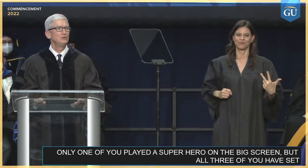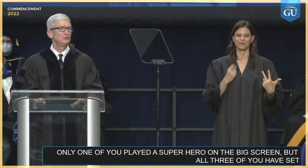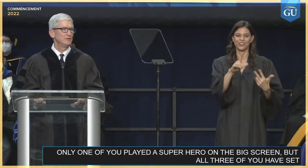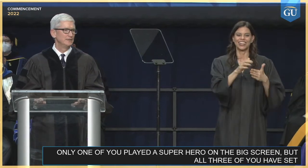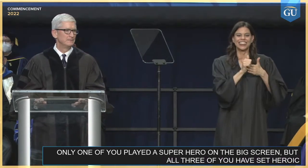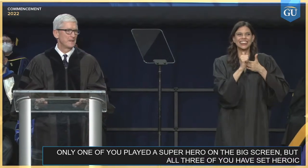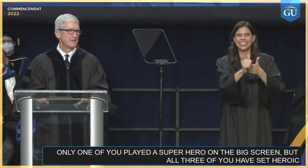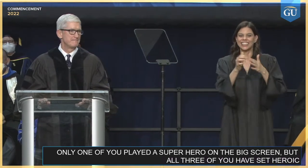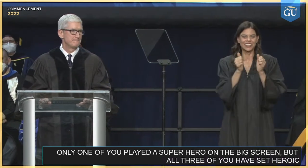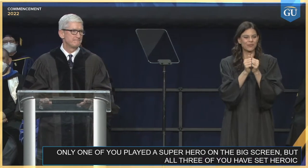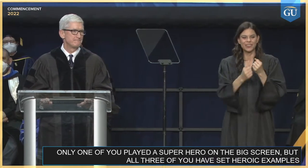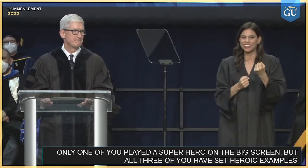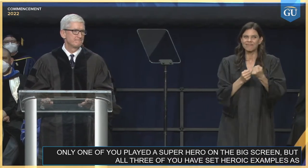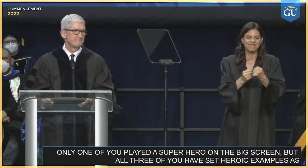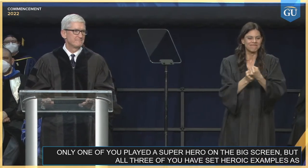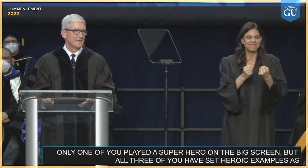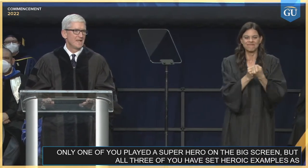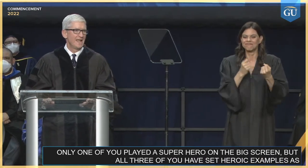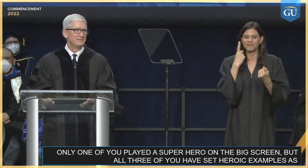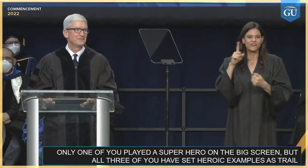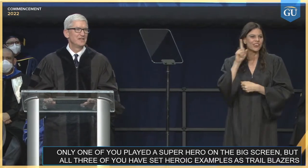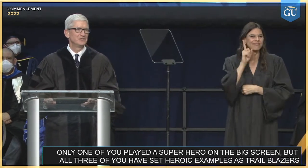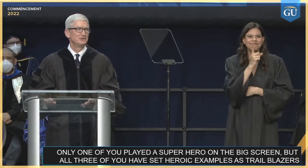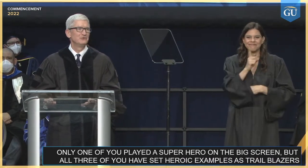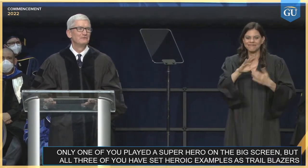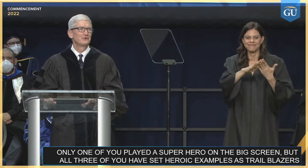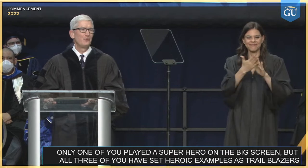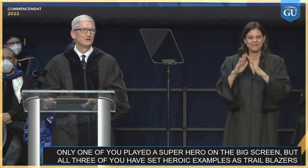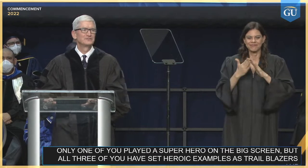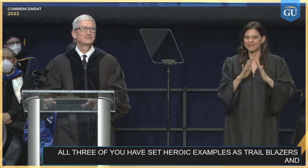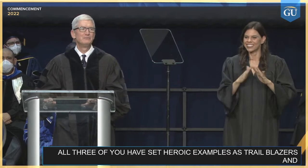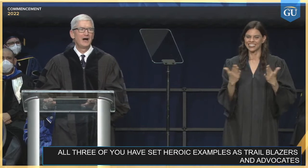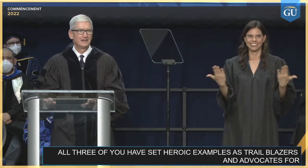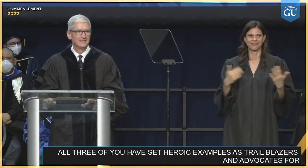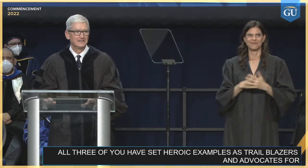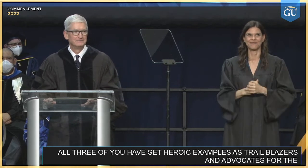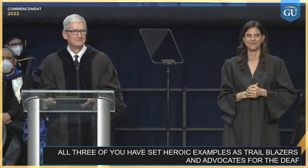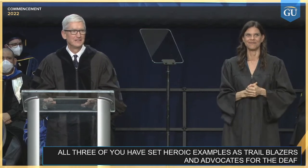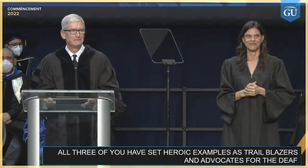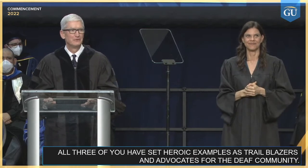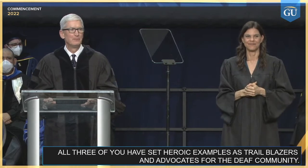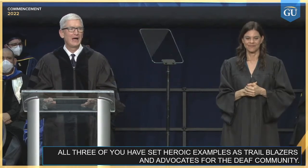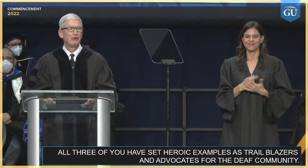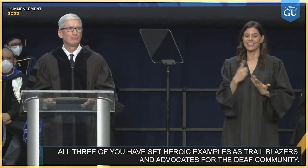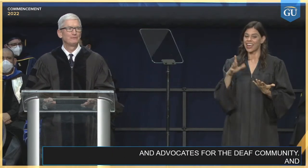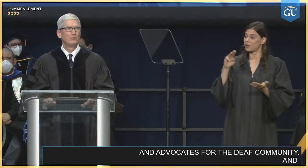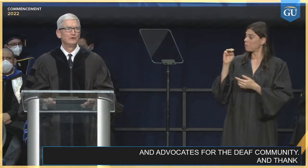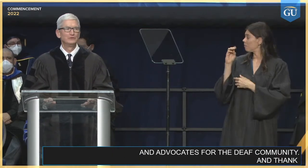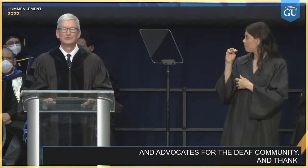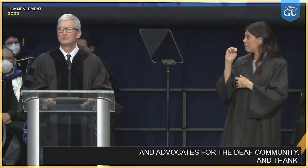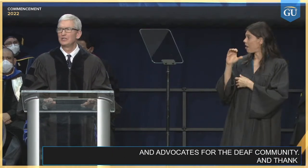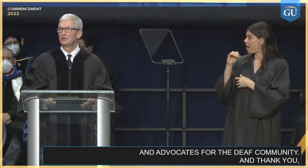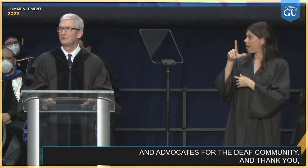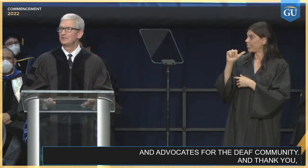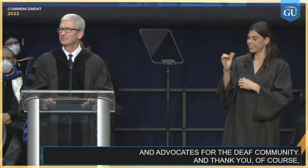community. And thank you, of course, to Molly for the powerful words you shared with us